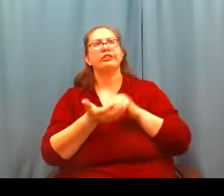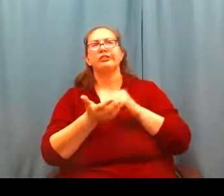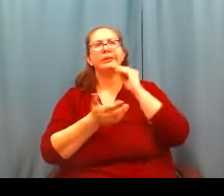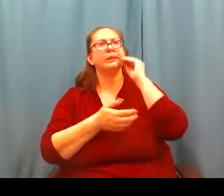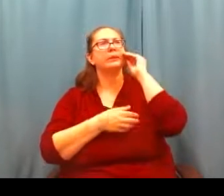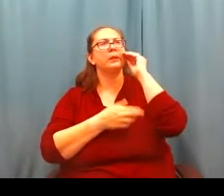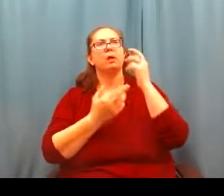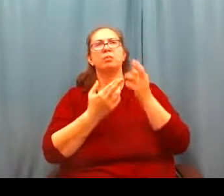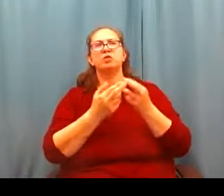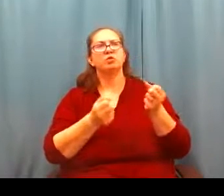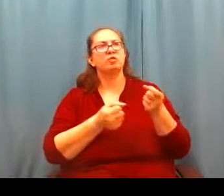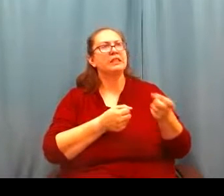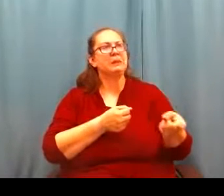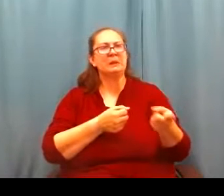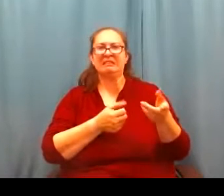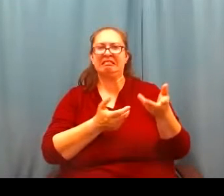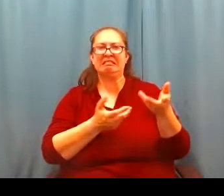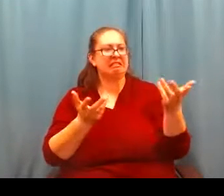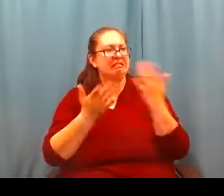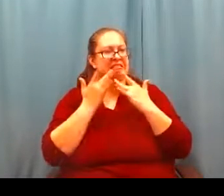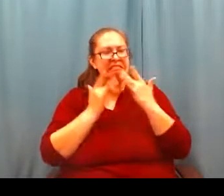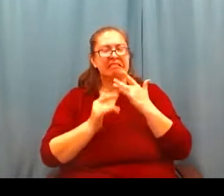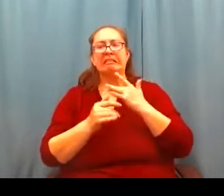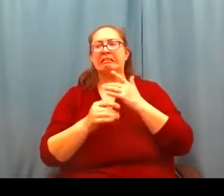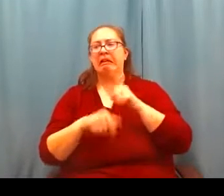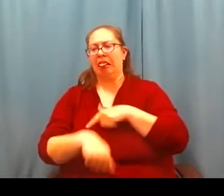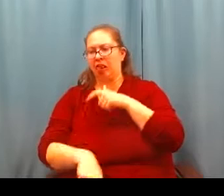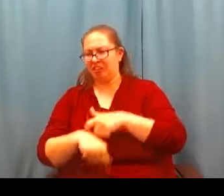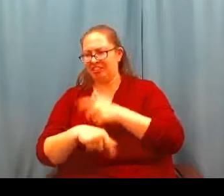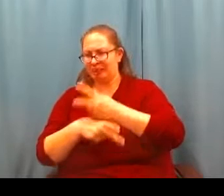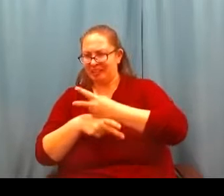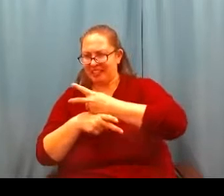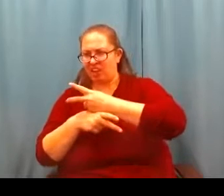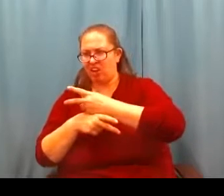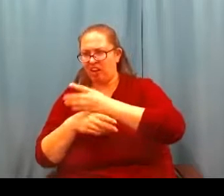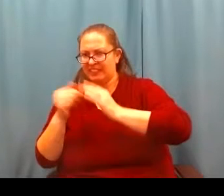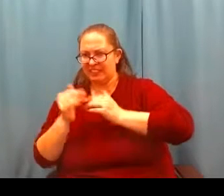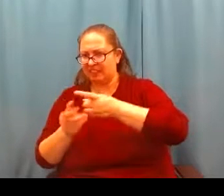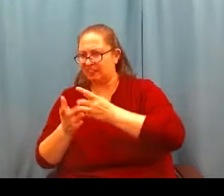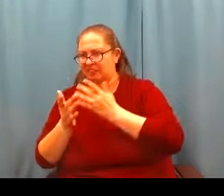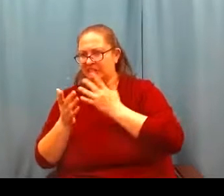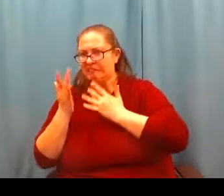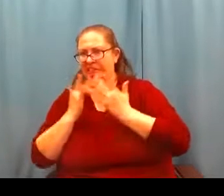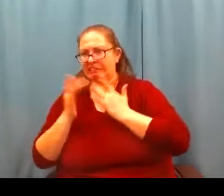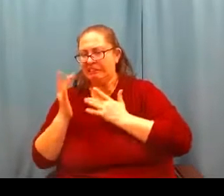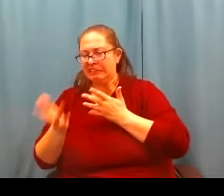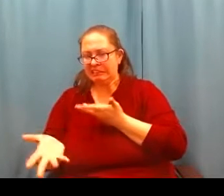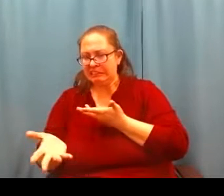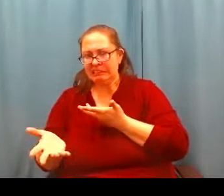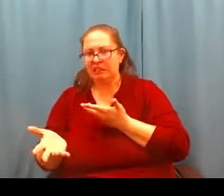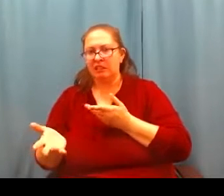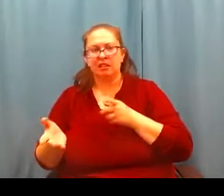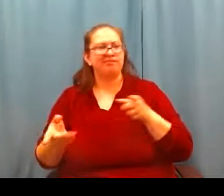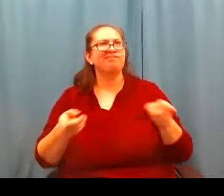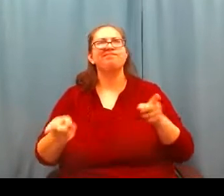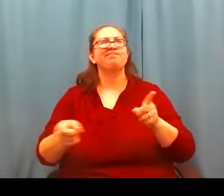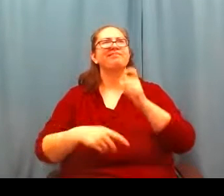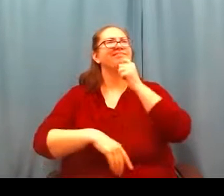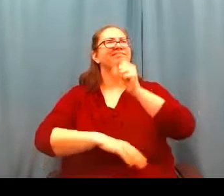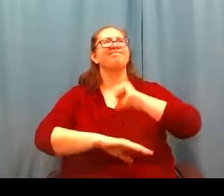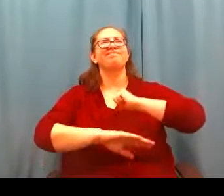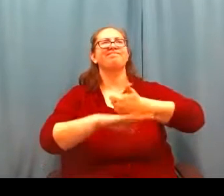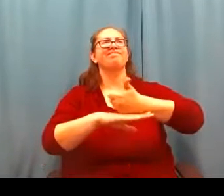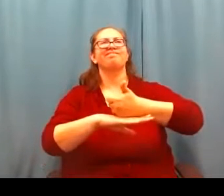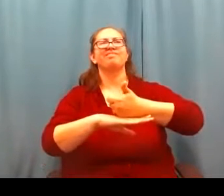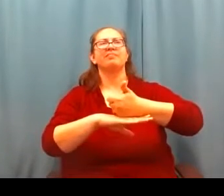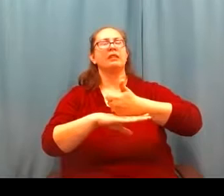and other long-term care facilities have had, which has prevented them from properly implementing some of the